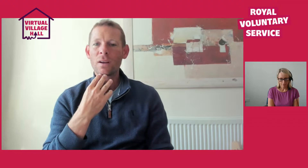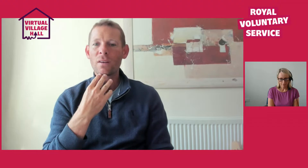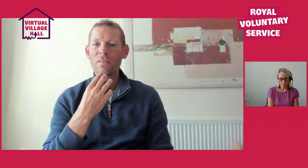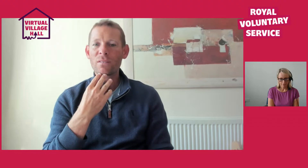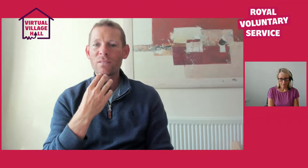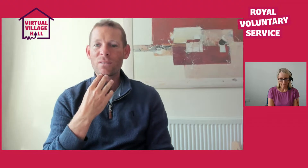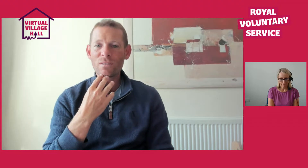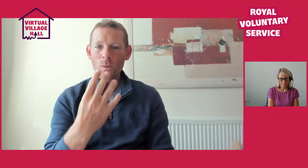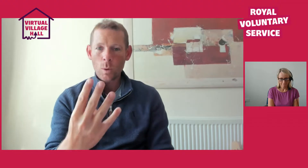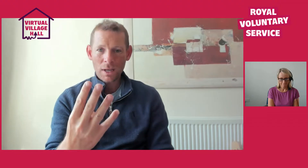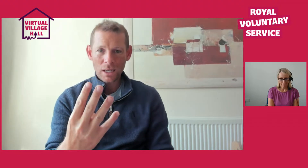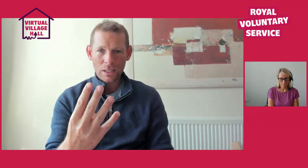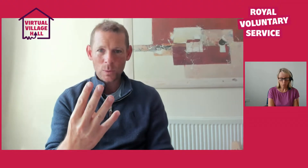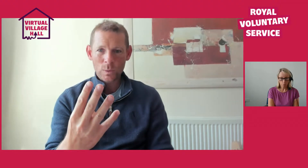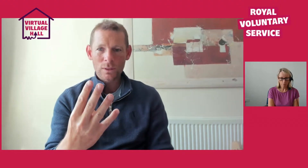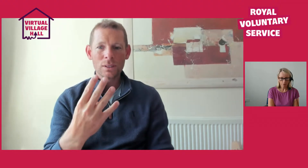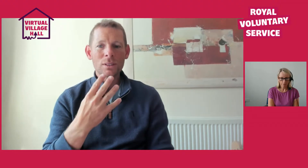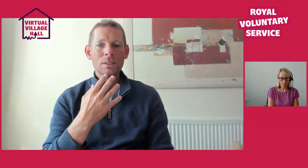£3,